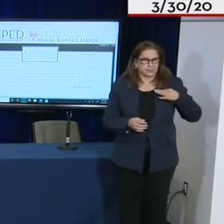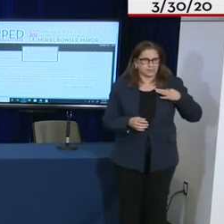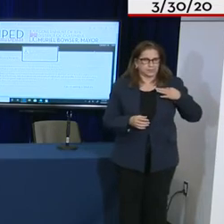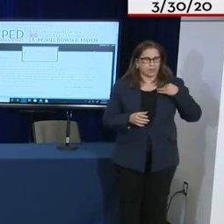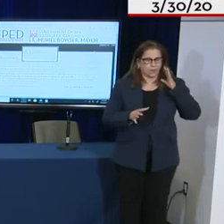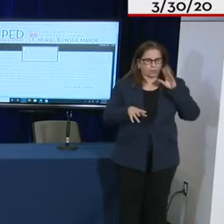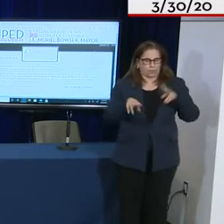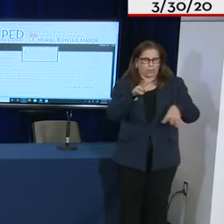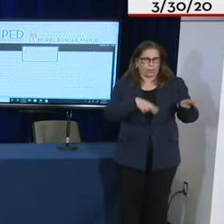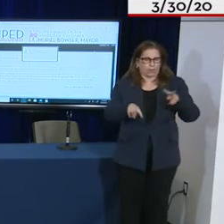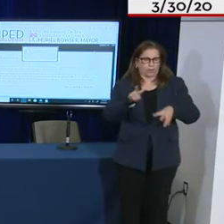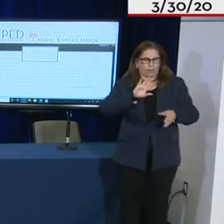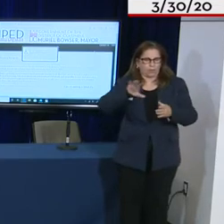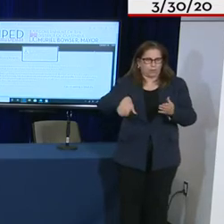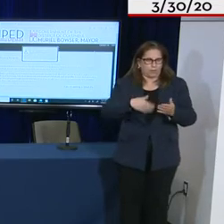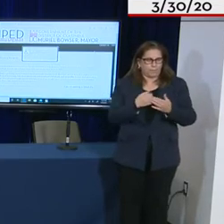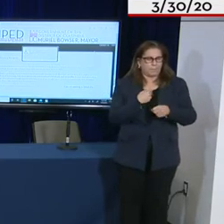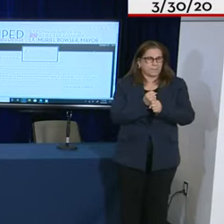award amounts.